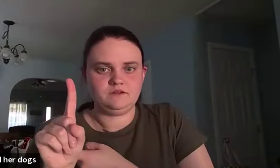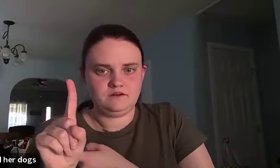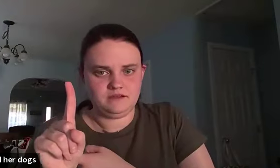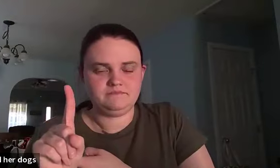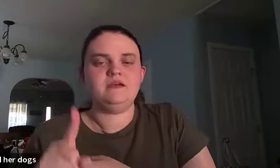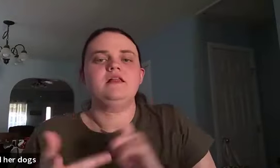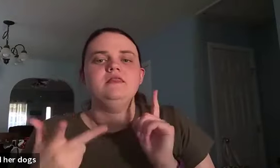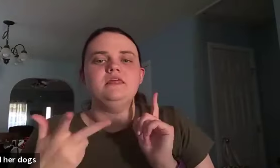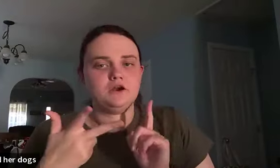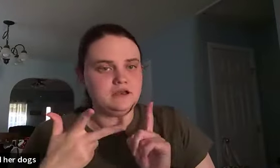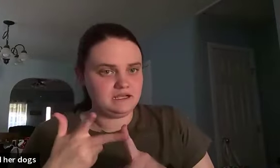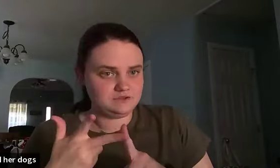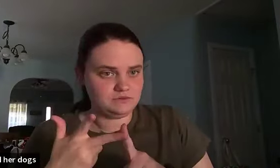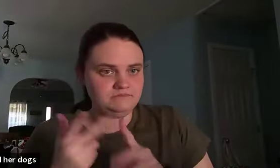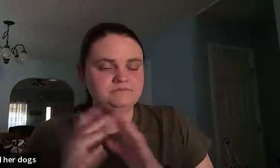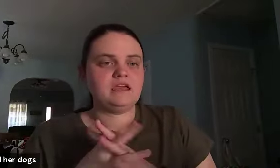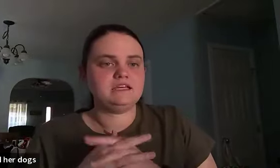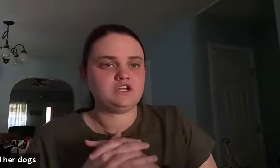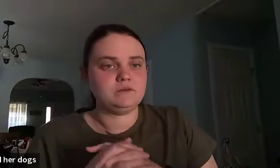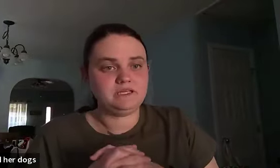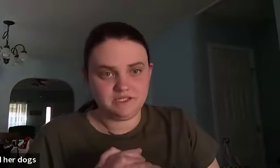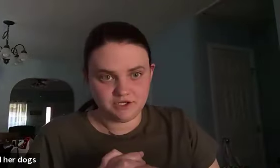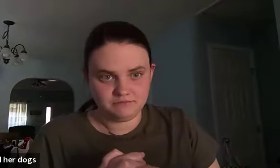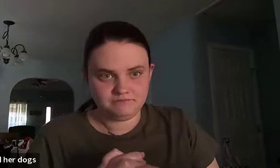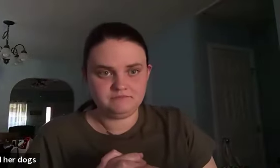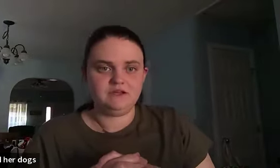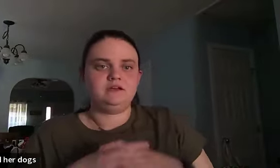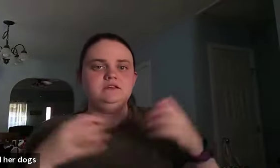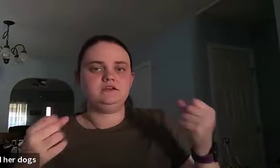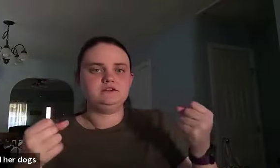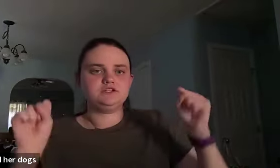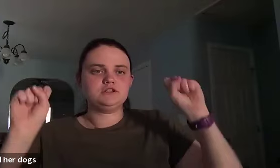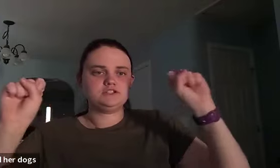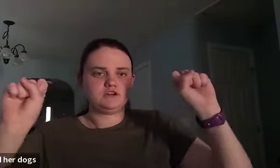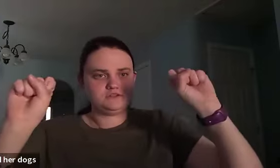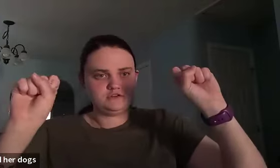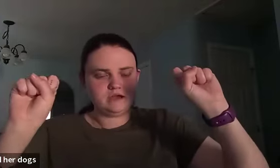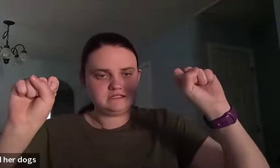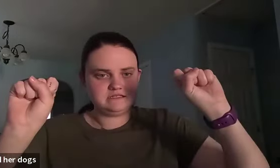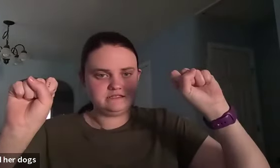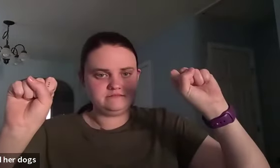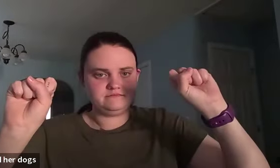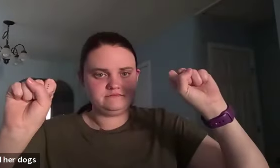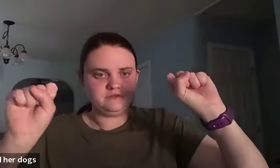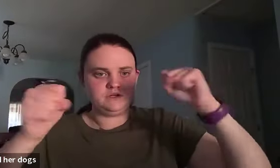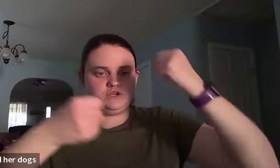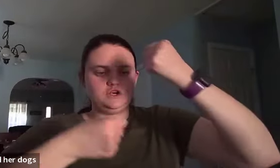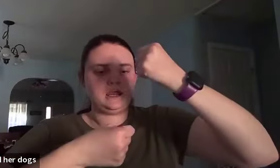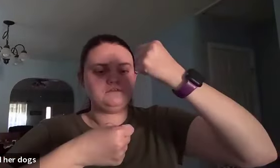All right. Then our next one is going to be year. Years, you're going to start with 2 S's. You're going to have